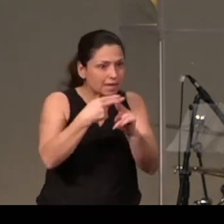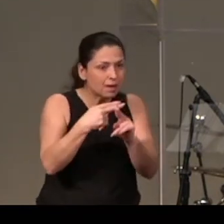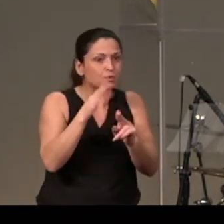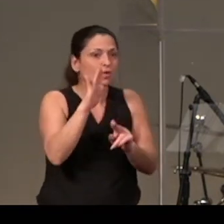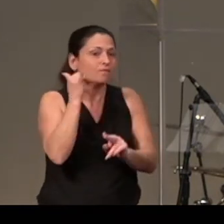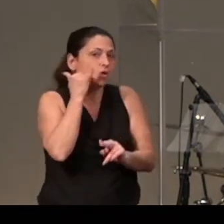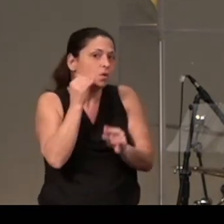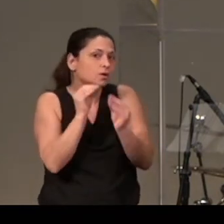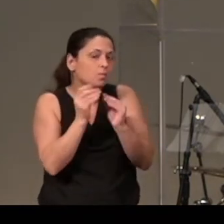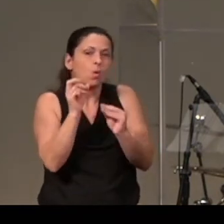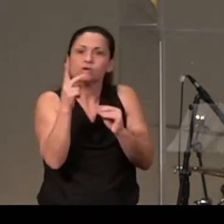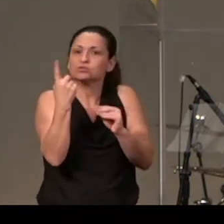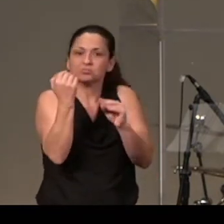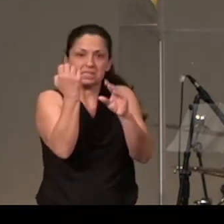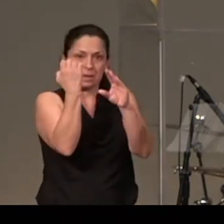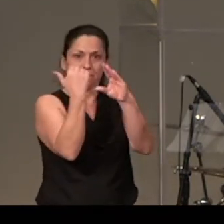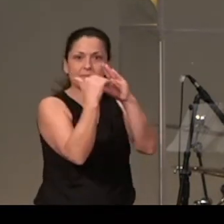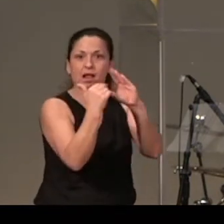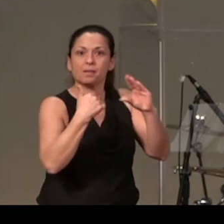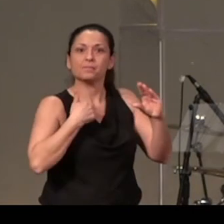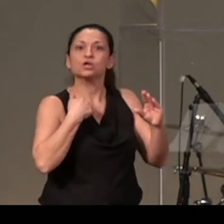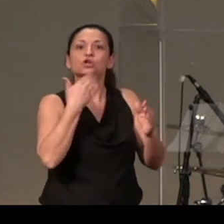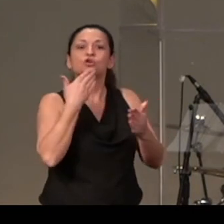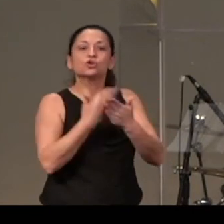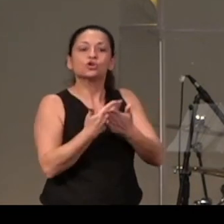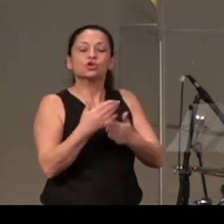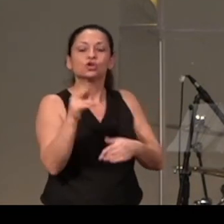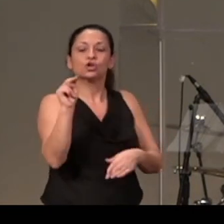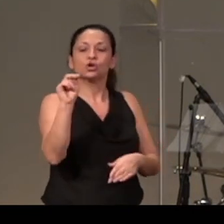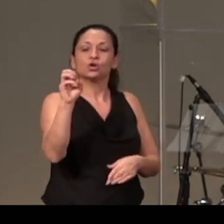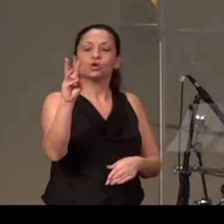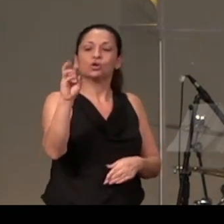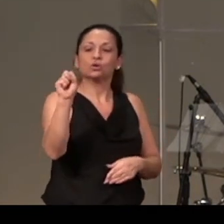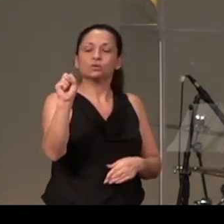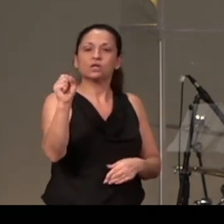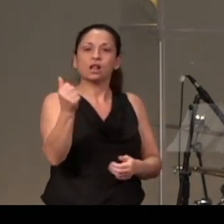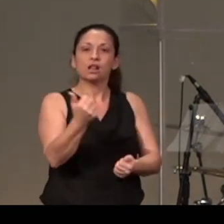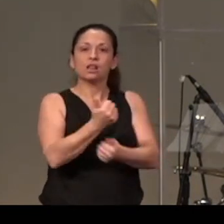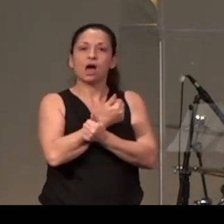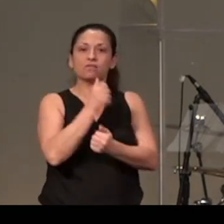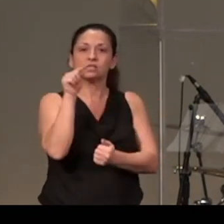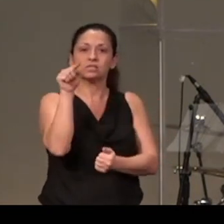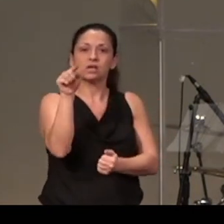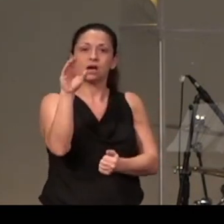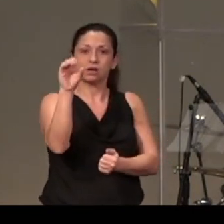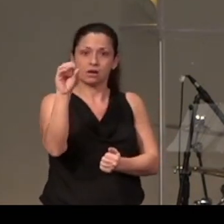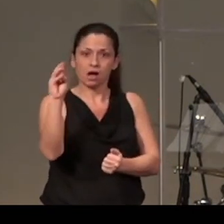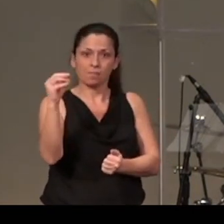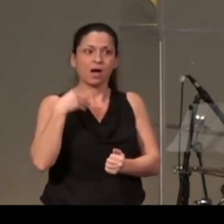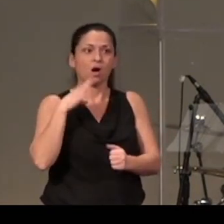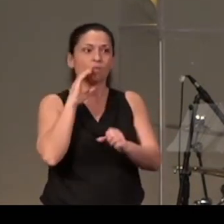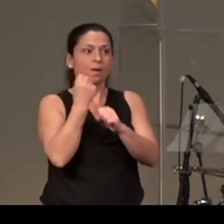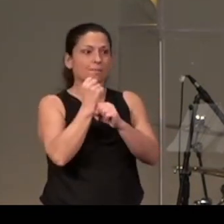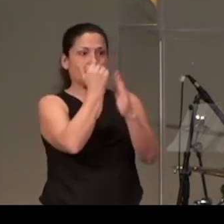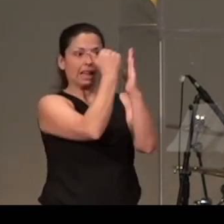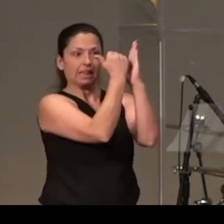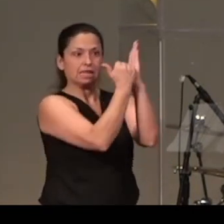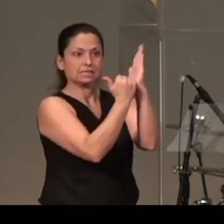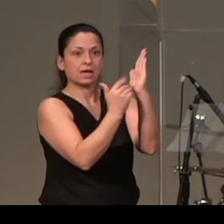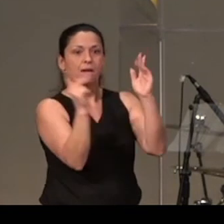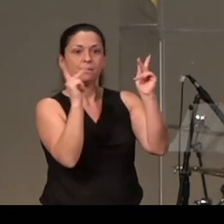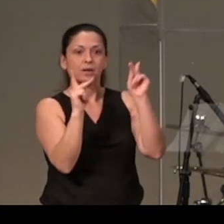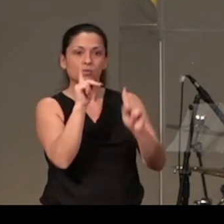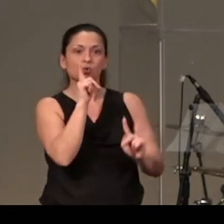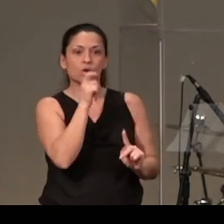can just email me at goodnewsloves.com, and I'm going to make a list of people that I'm going to pray for, and I'm not only going to pray